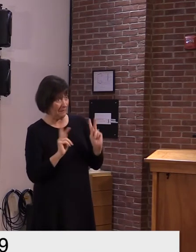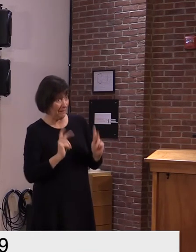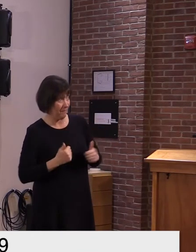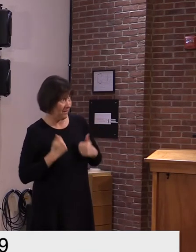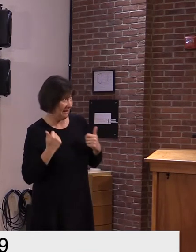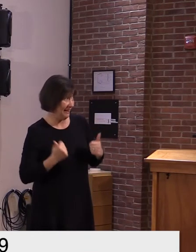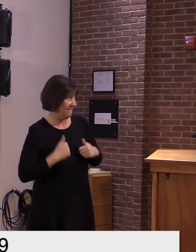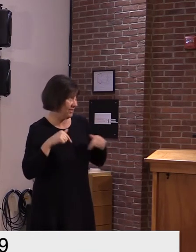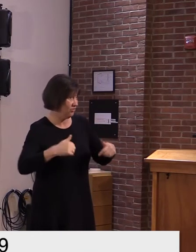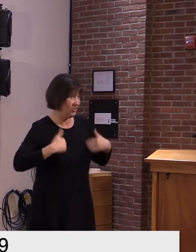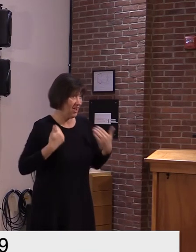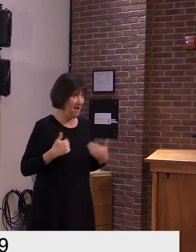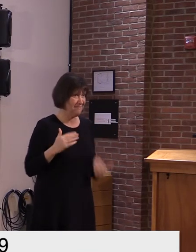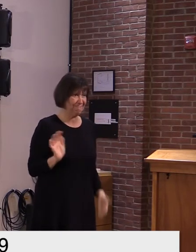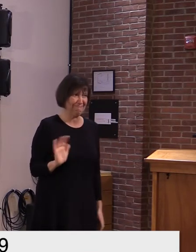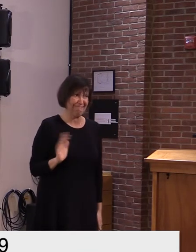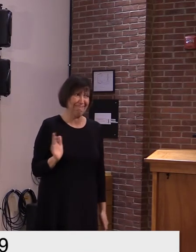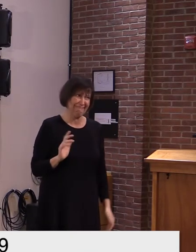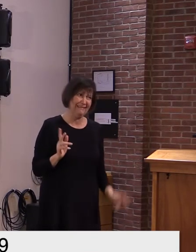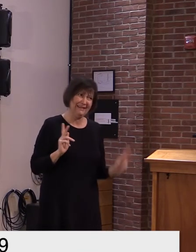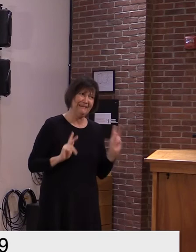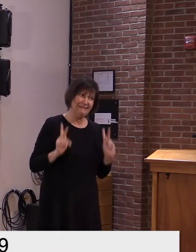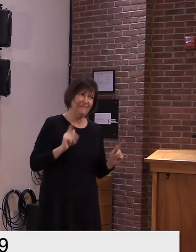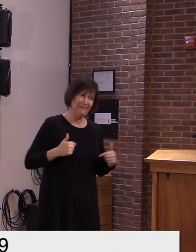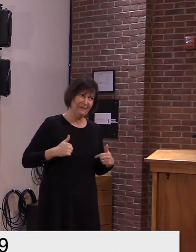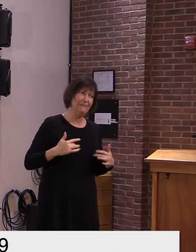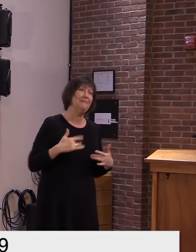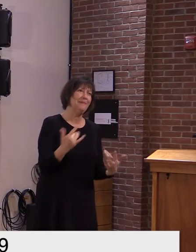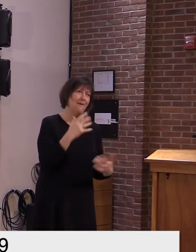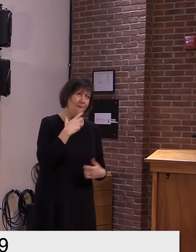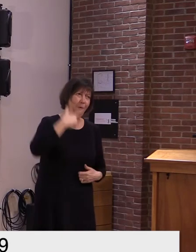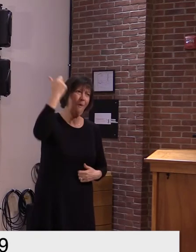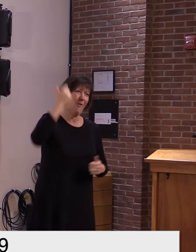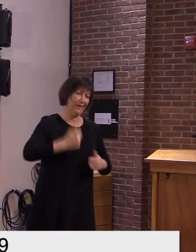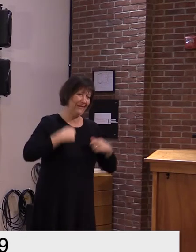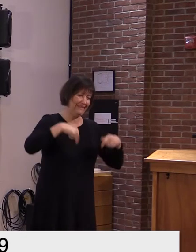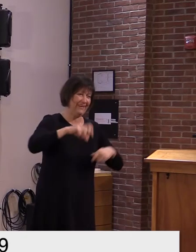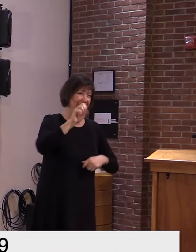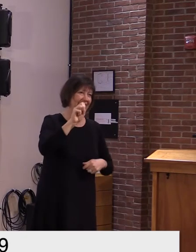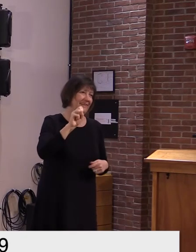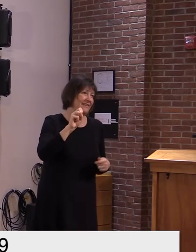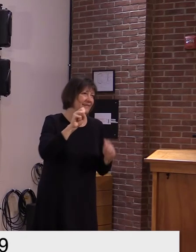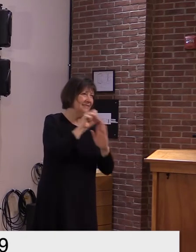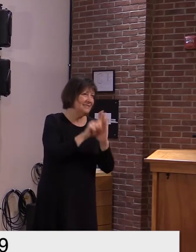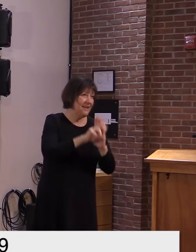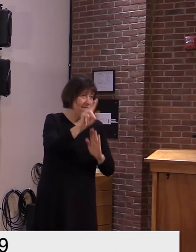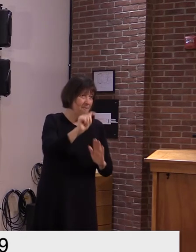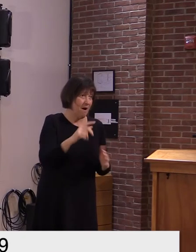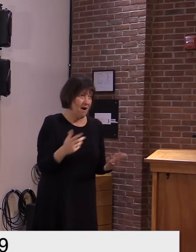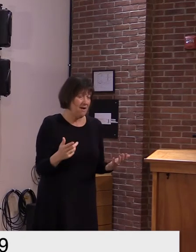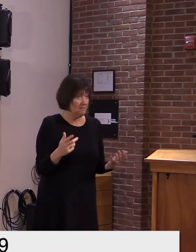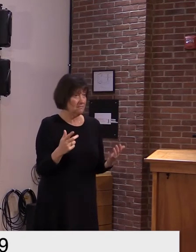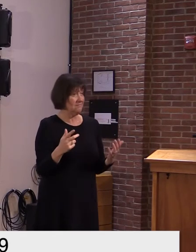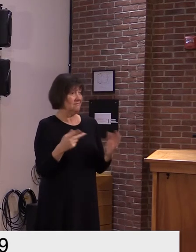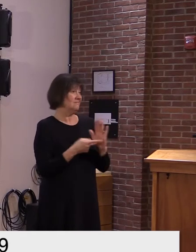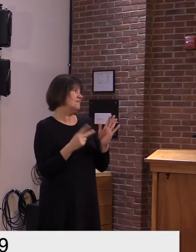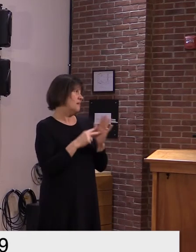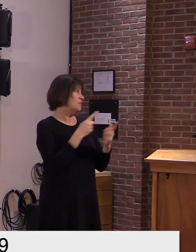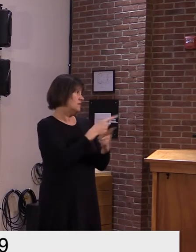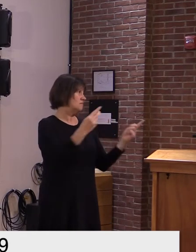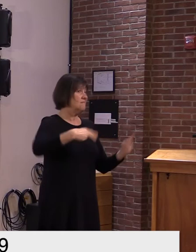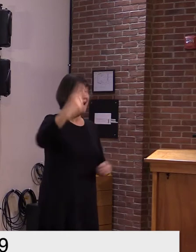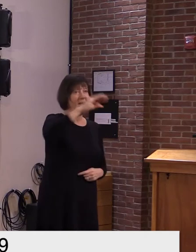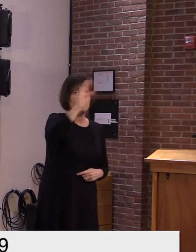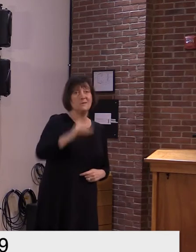We have a demographic issue on our hands. We had it before, but that leads to more vulnerable